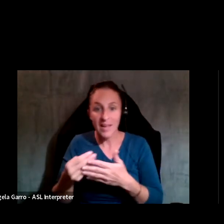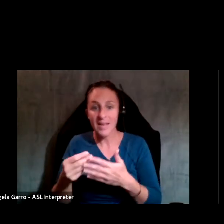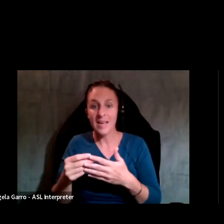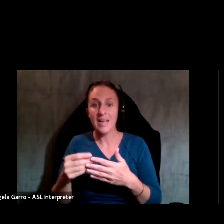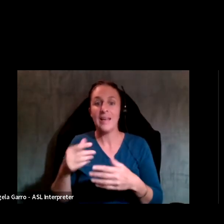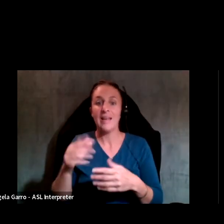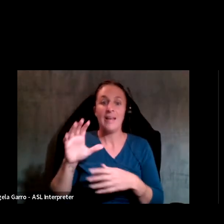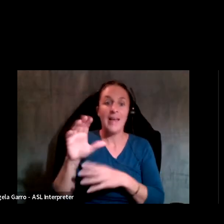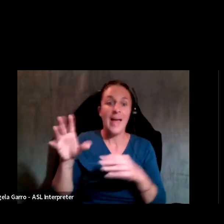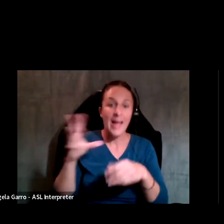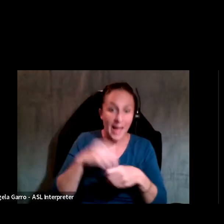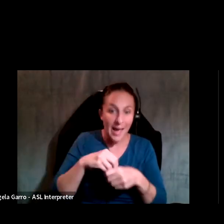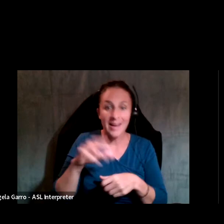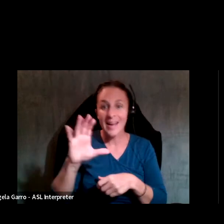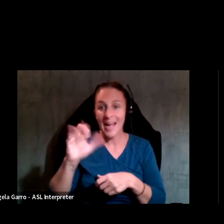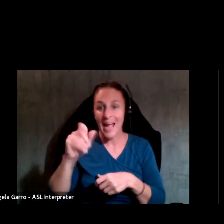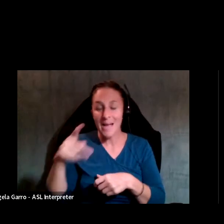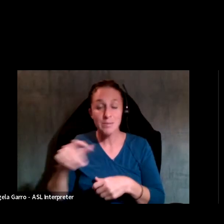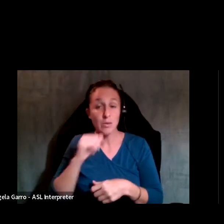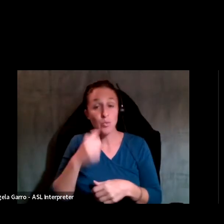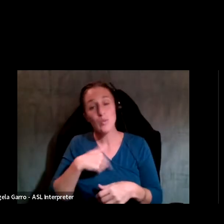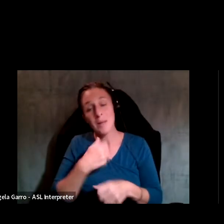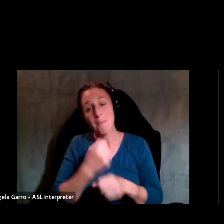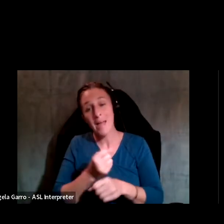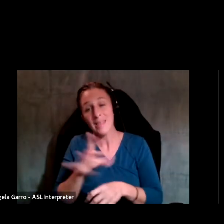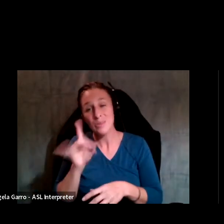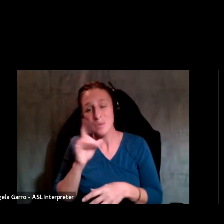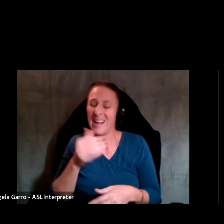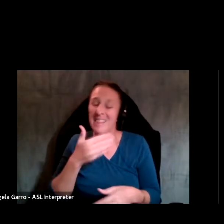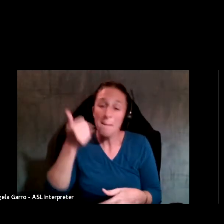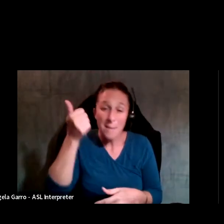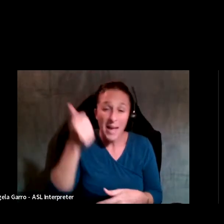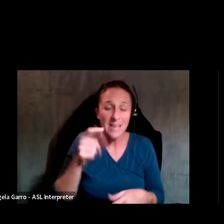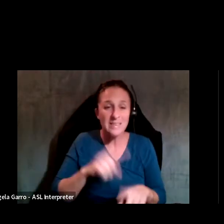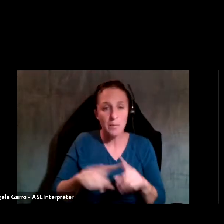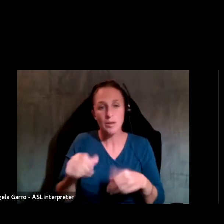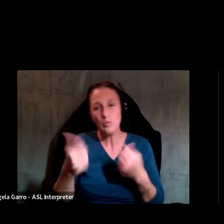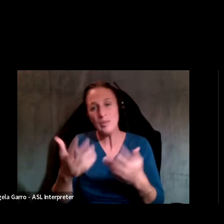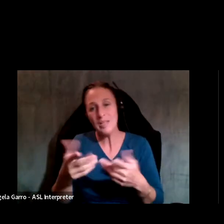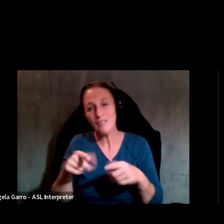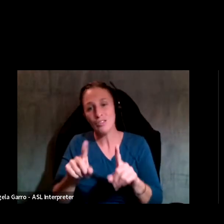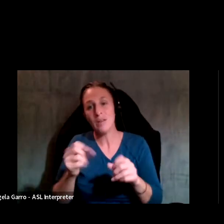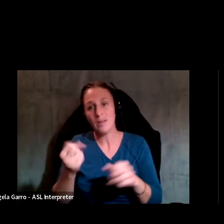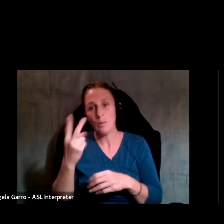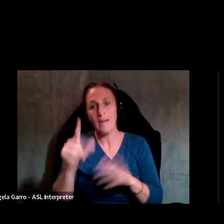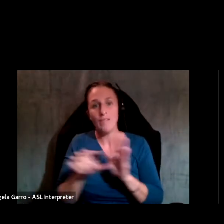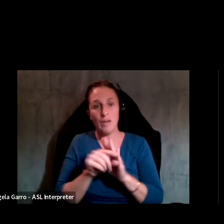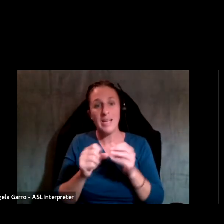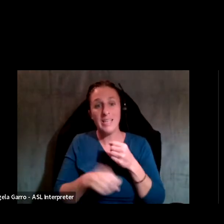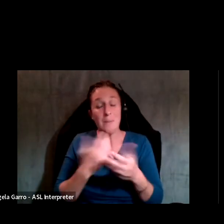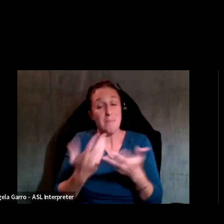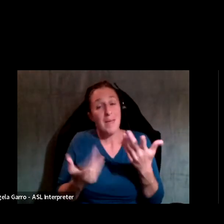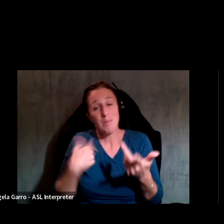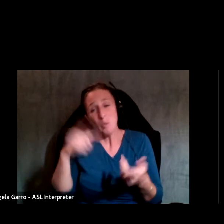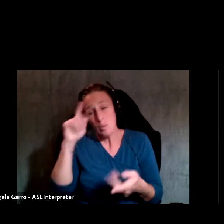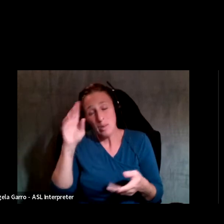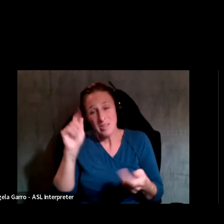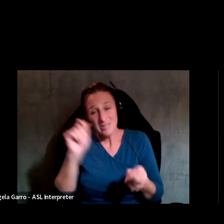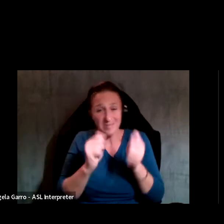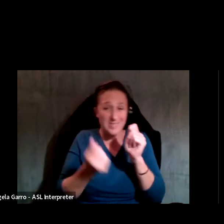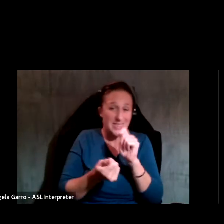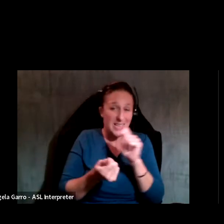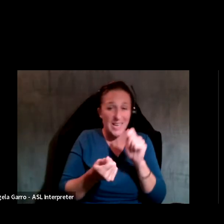It's not the best. It's not the best option, but it's the option we've chosen to administer it at the 12th grade year. We might start to reconsider like what